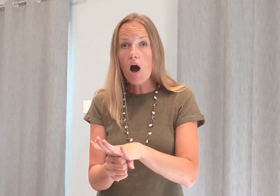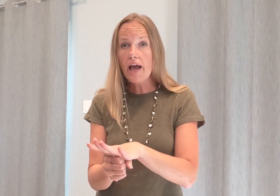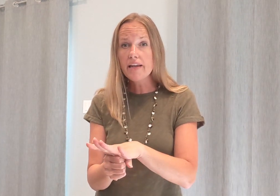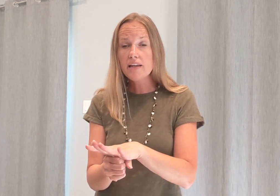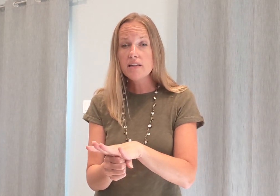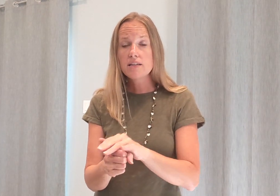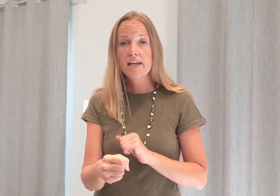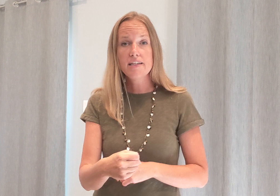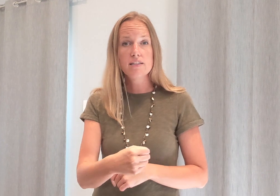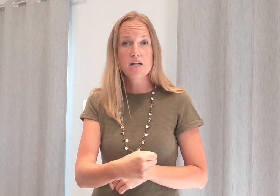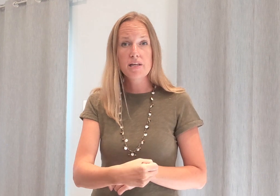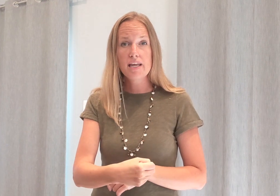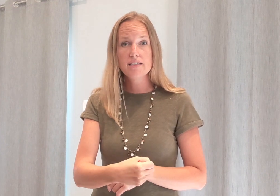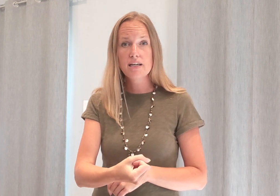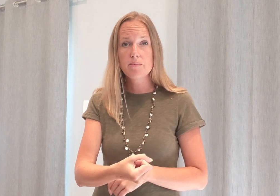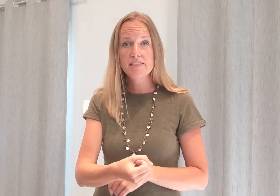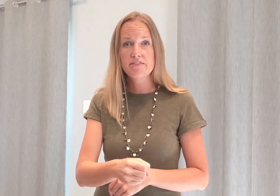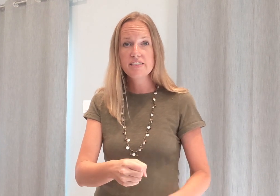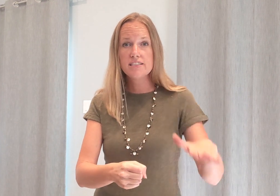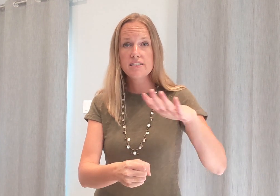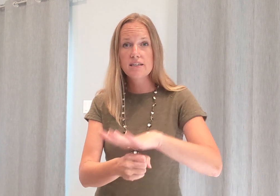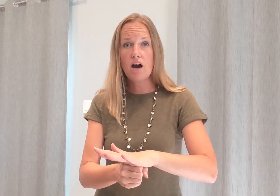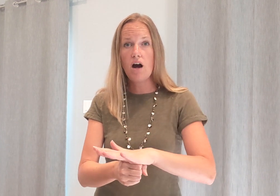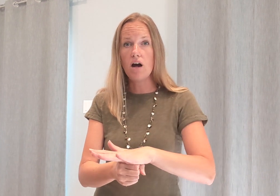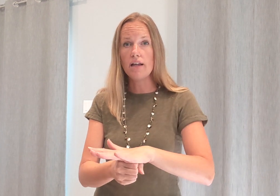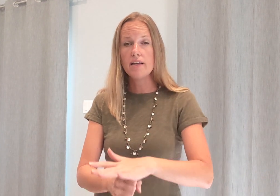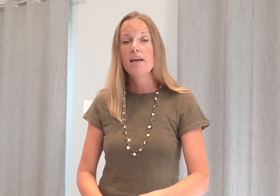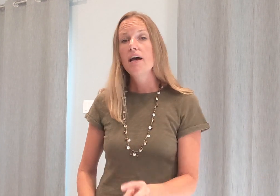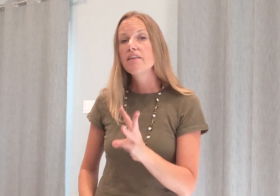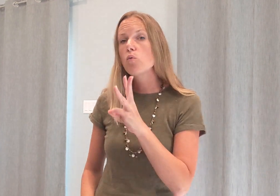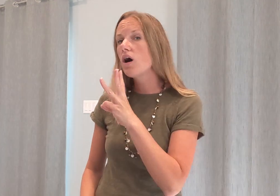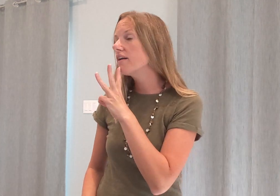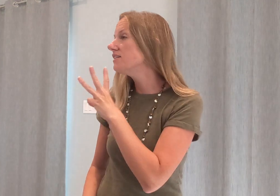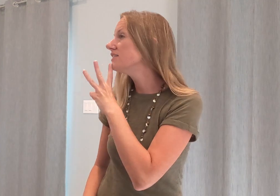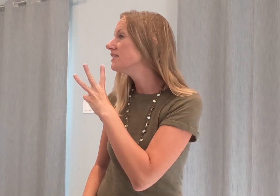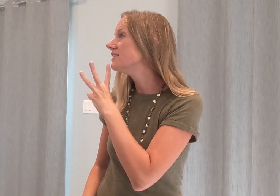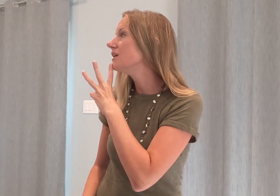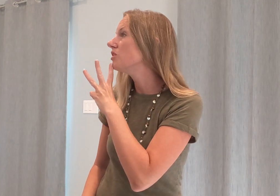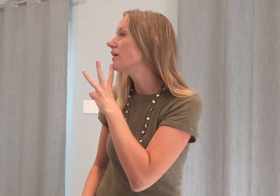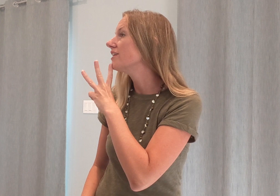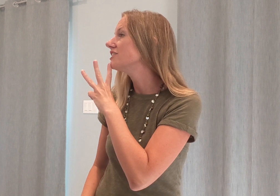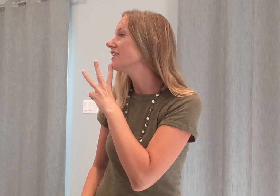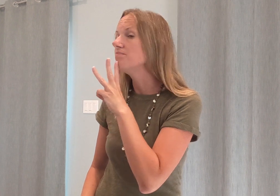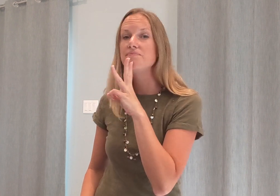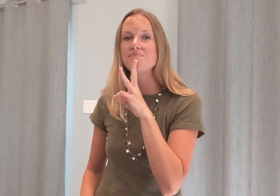on, okay? Non-dominant hand kind of makes a fist, on. And then waters is a W at your chin,